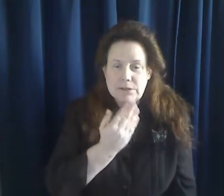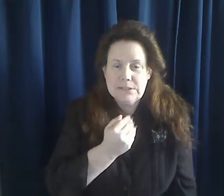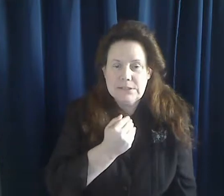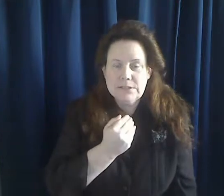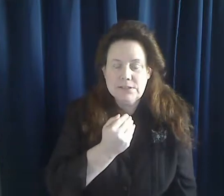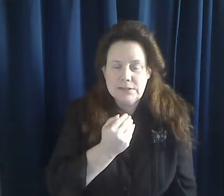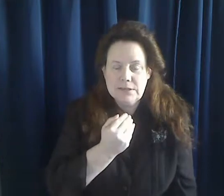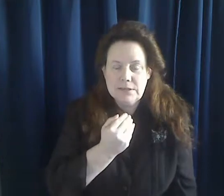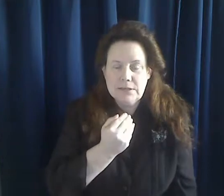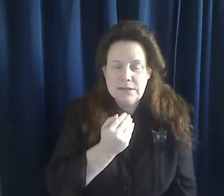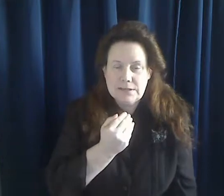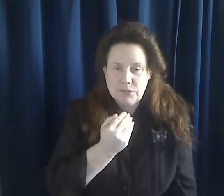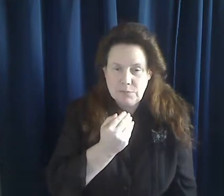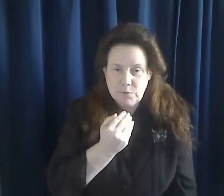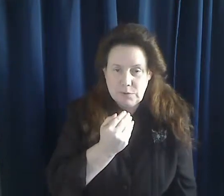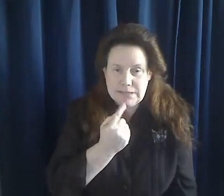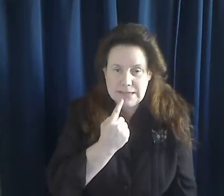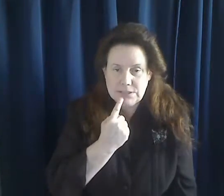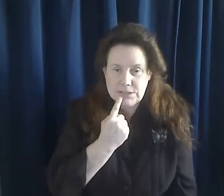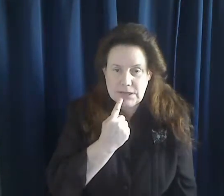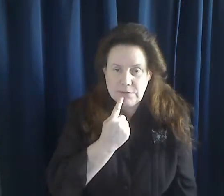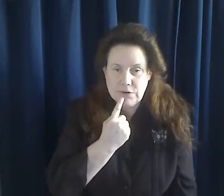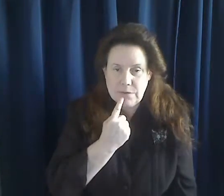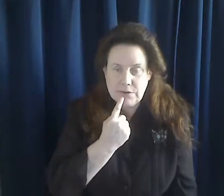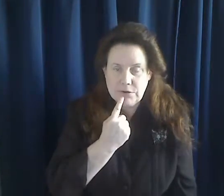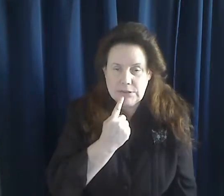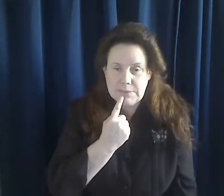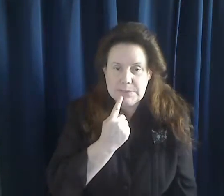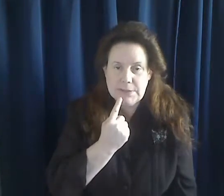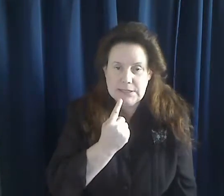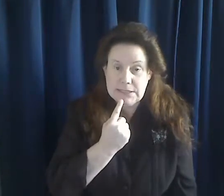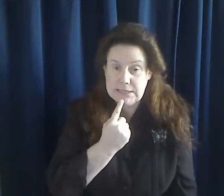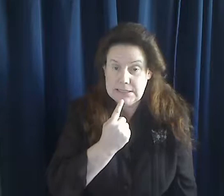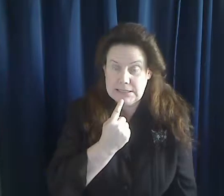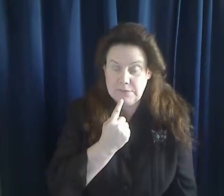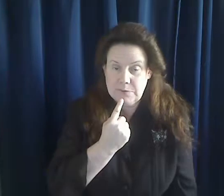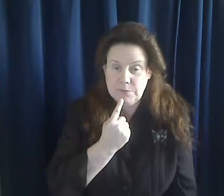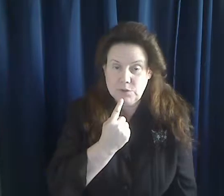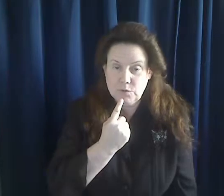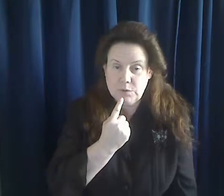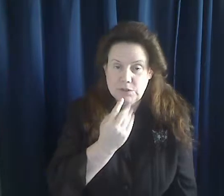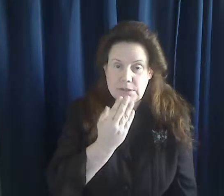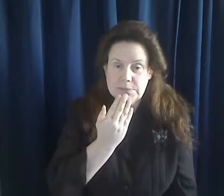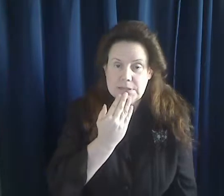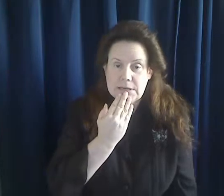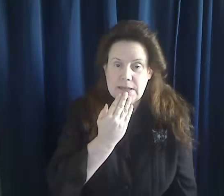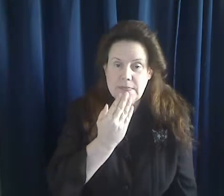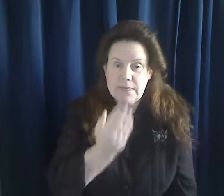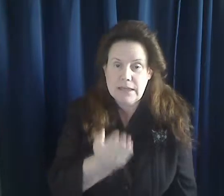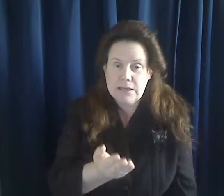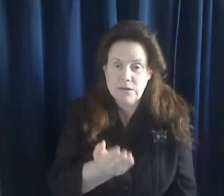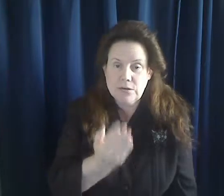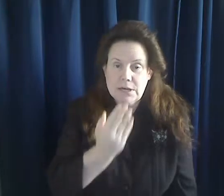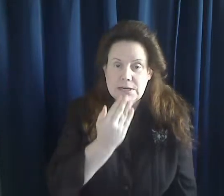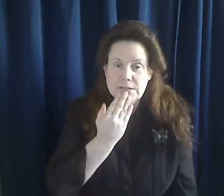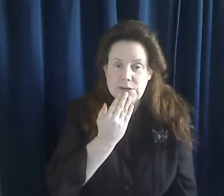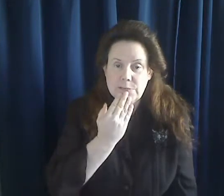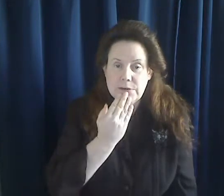important as a general rule not to cover your mouth or your lips because, like I said, deaf people do read your lips. Thank you. So you bring